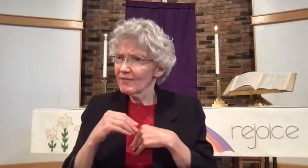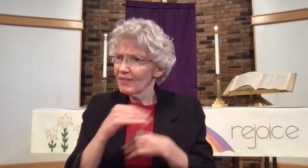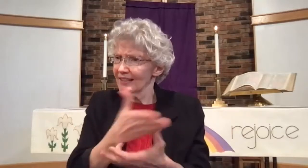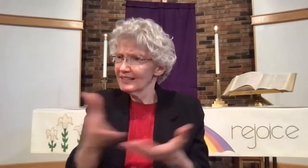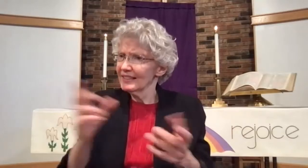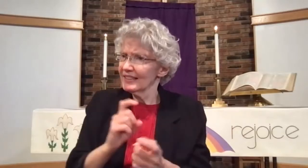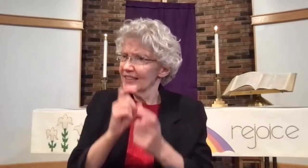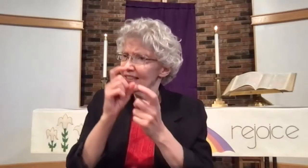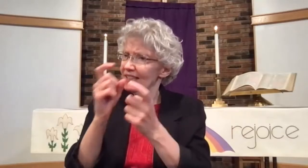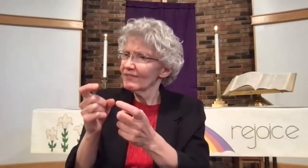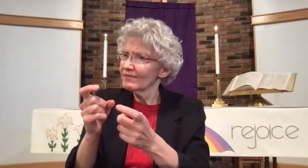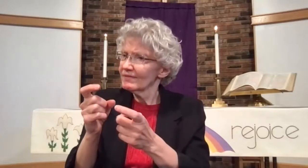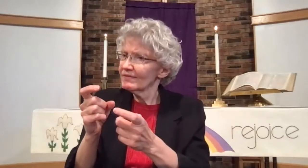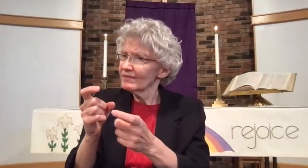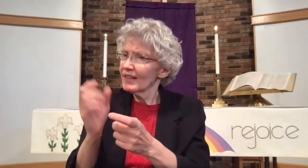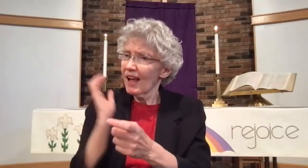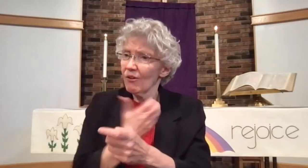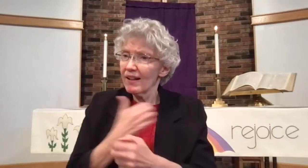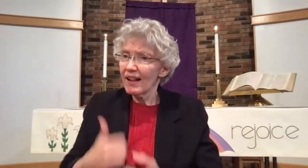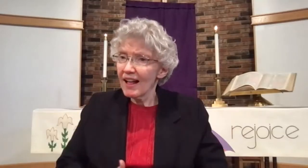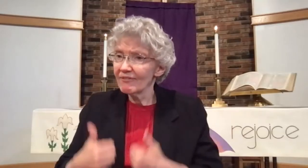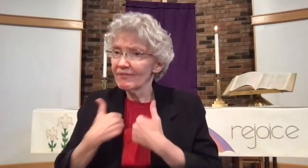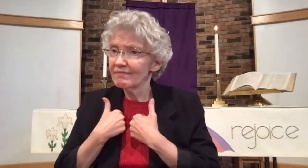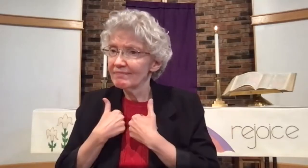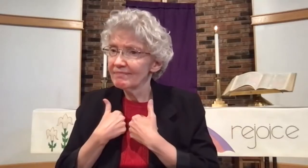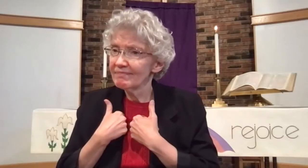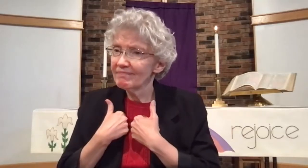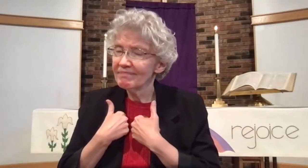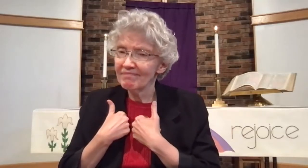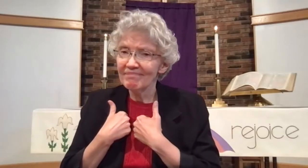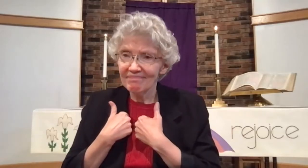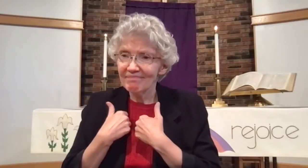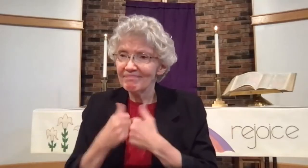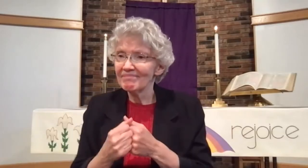God, you come to us. Now receive these gifts and our lives.